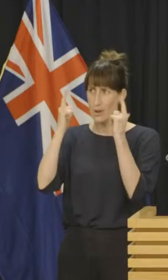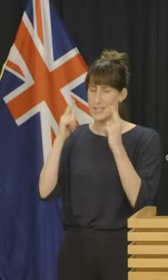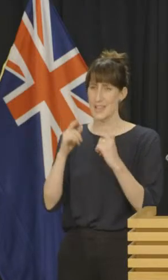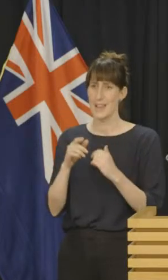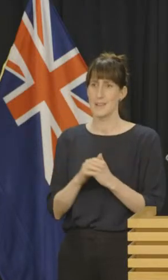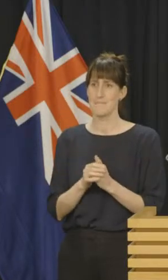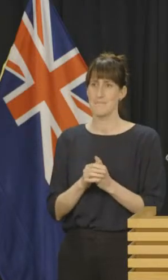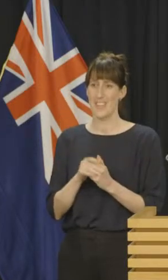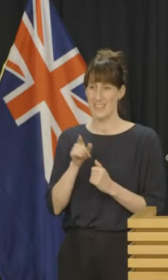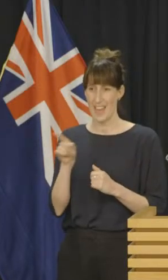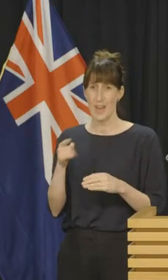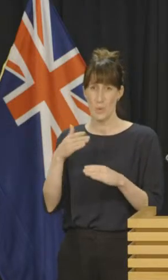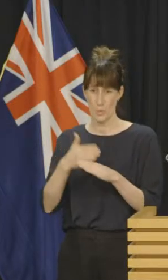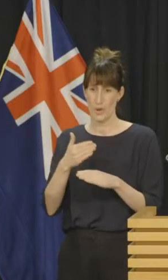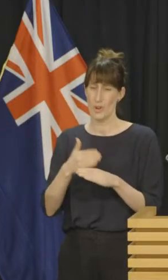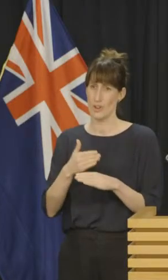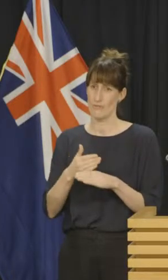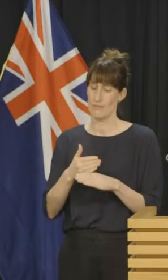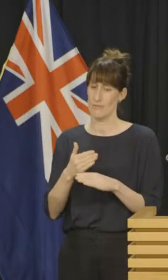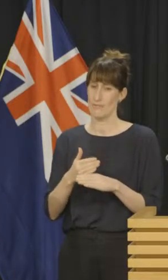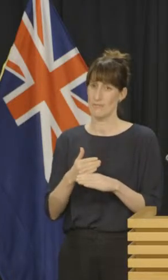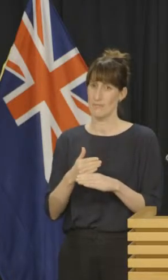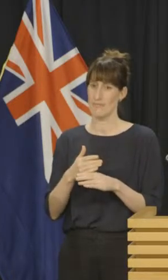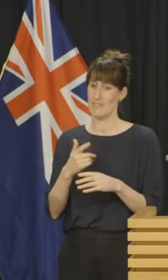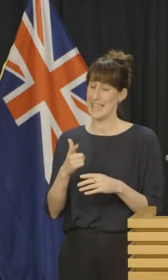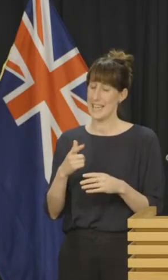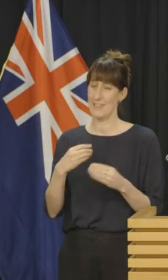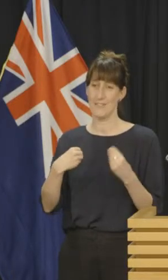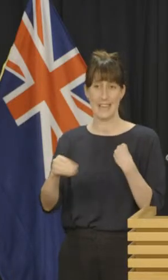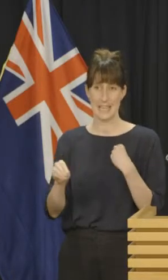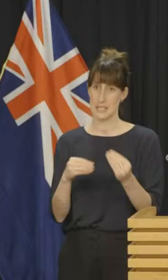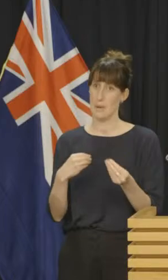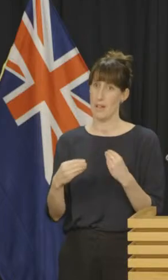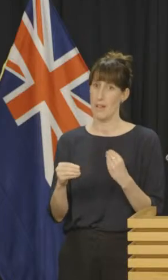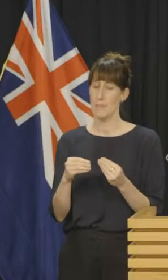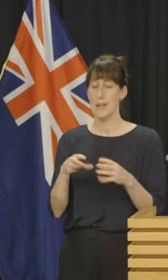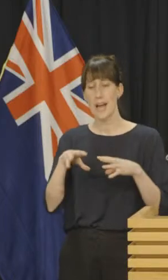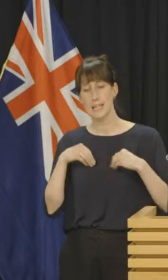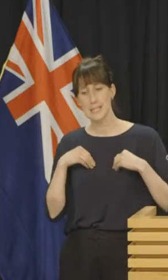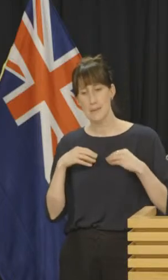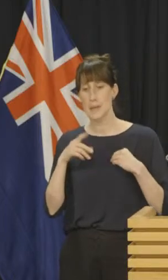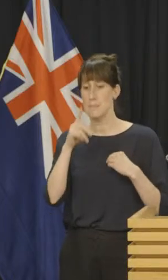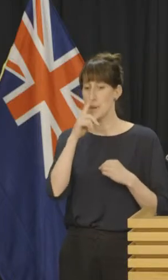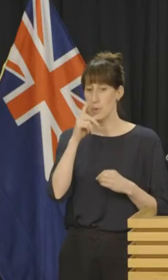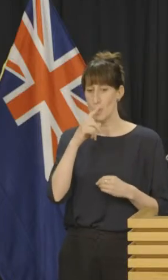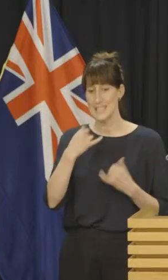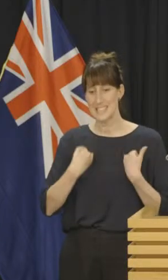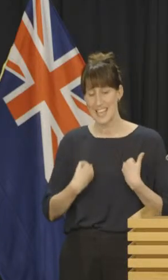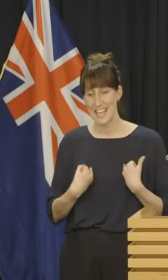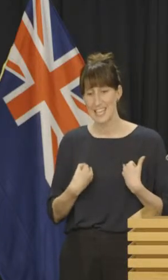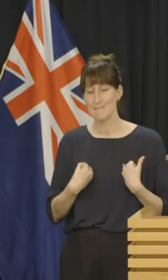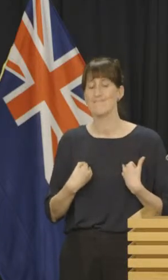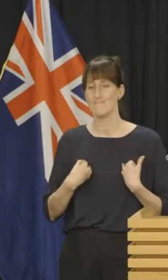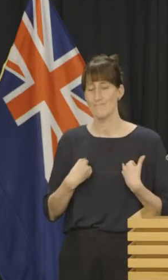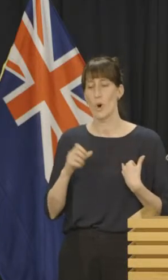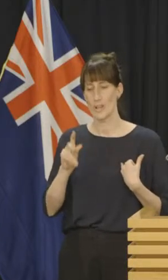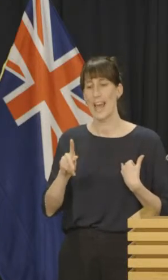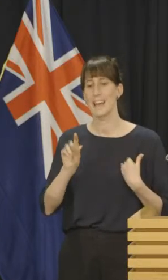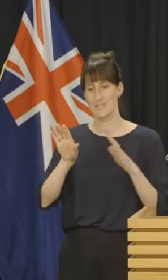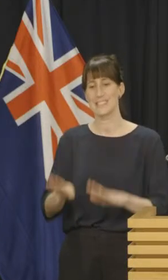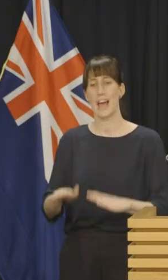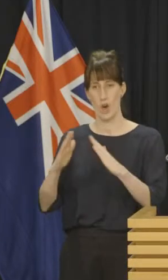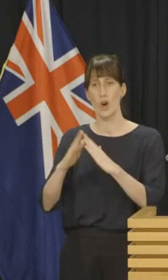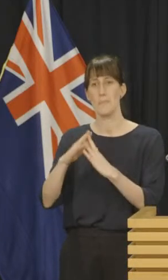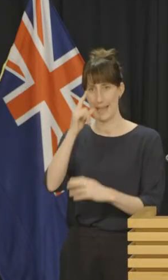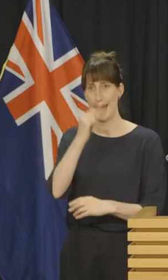so ago, is that employers are being as flexible as they possibly can be in encouraging their staff to stay home if they're sick. And I acknowledge that